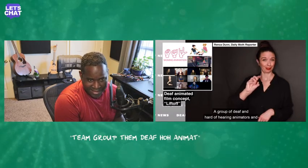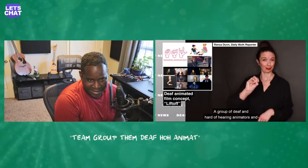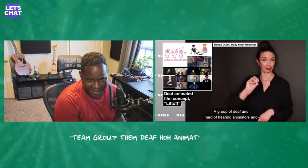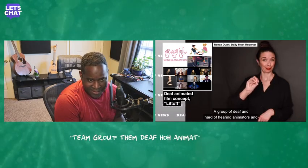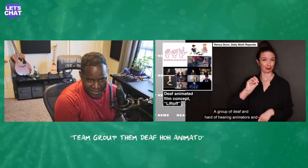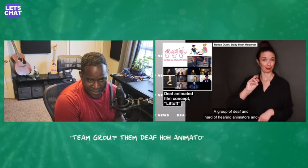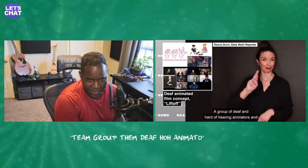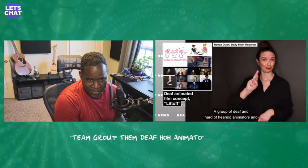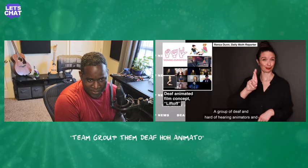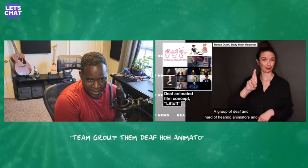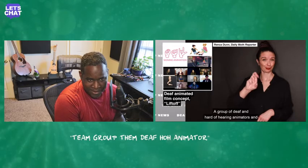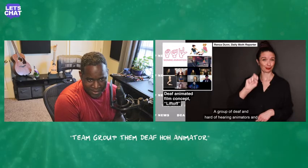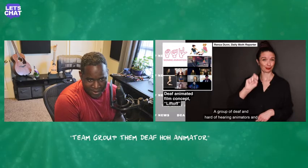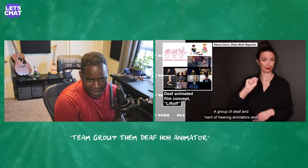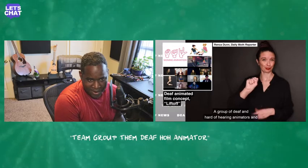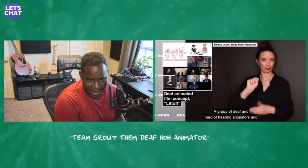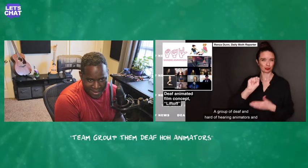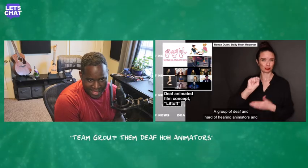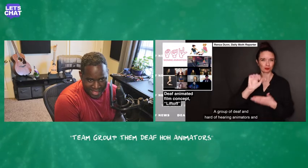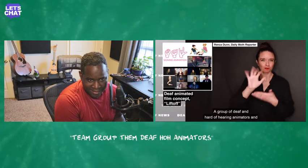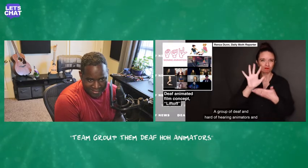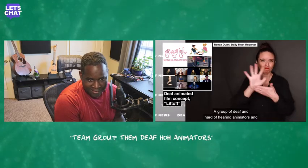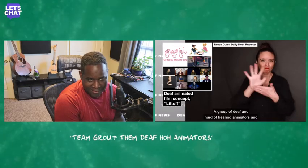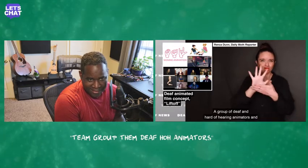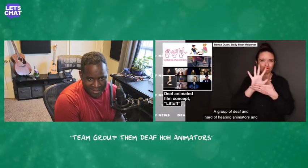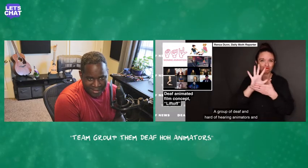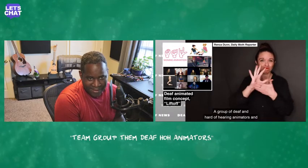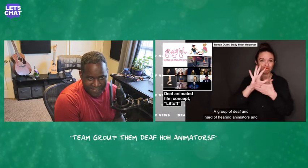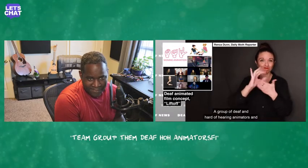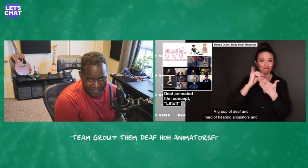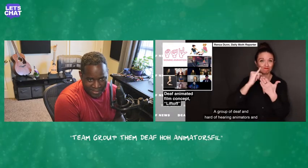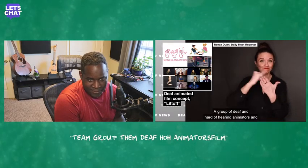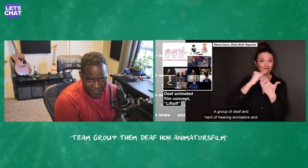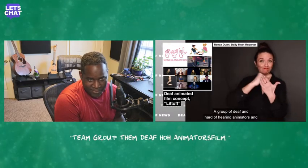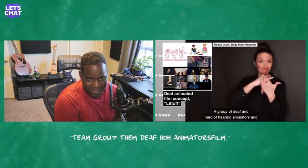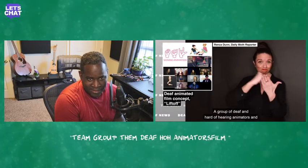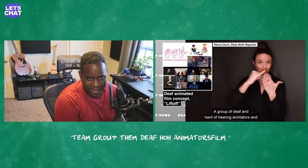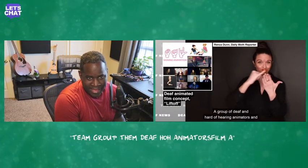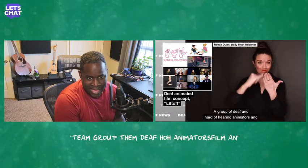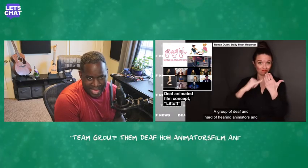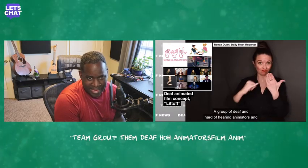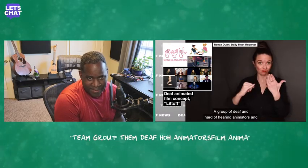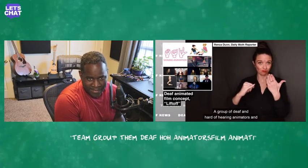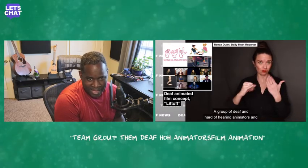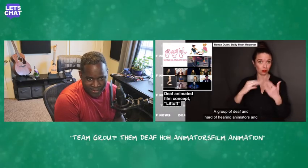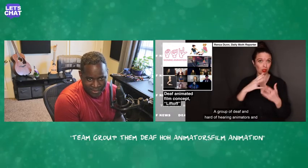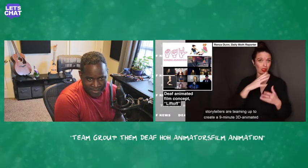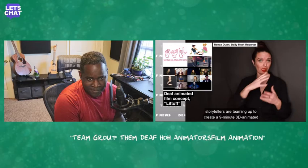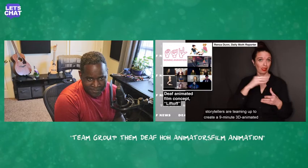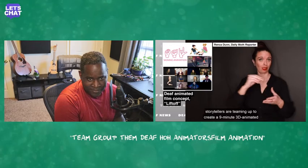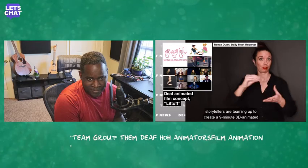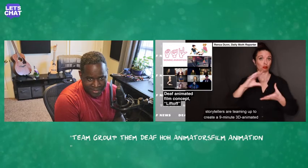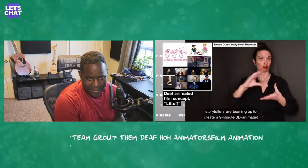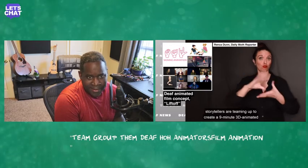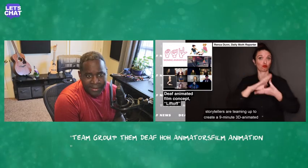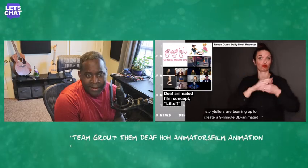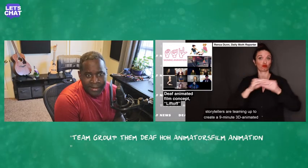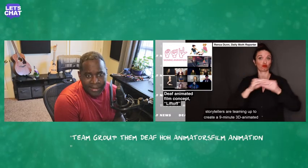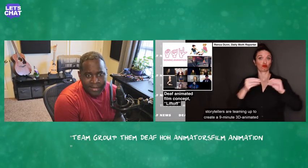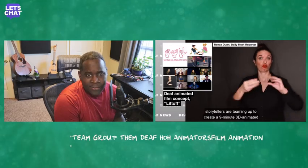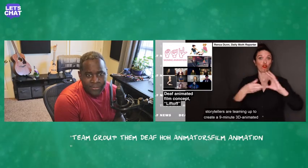A-N-I-M-A-T. O R S film animation